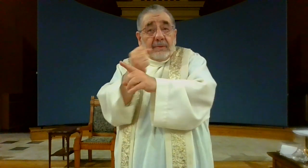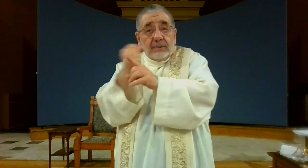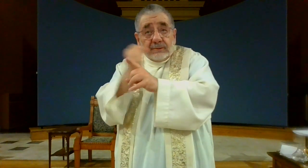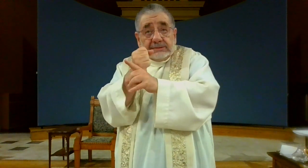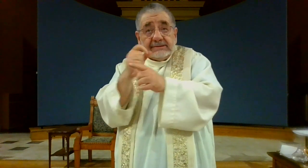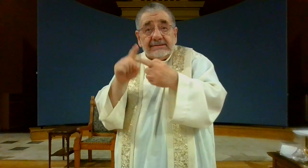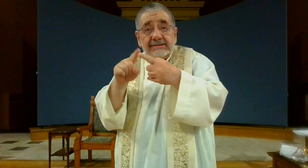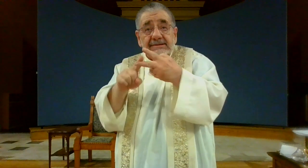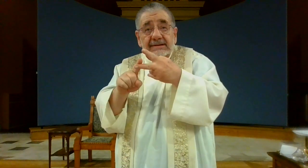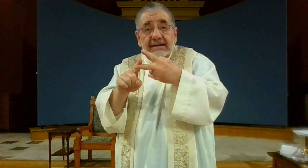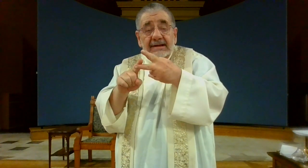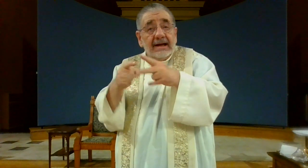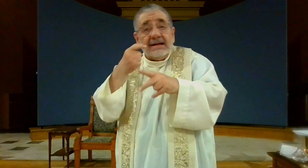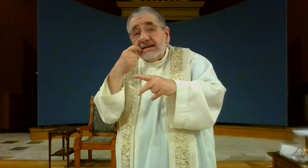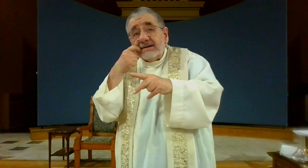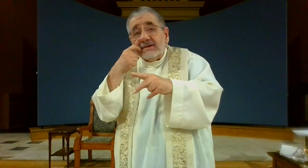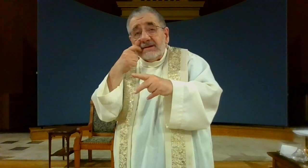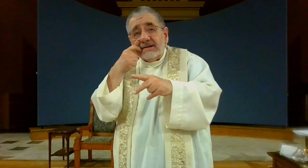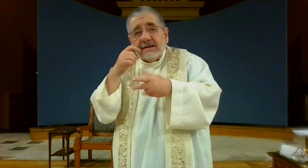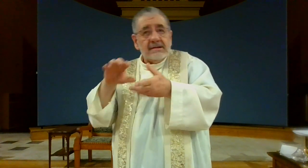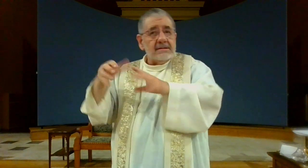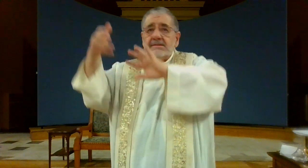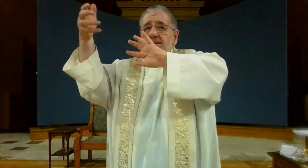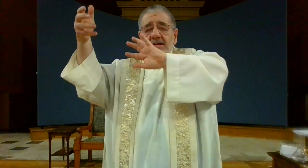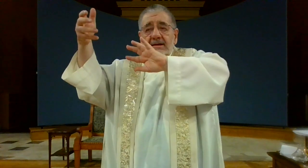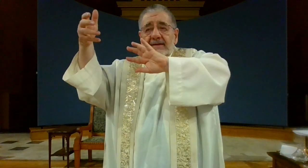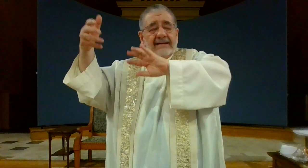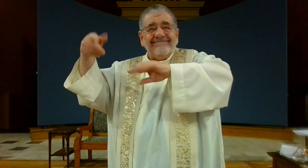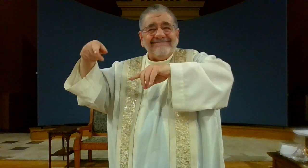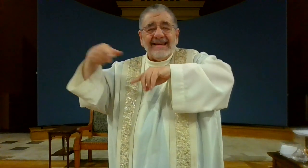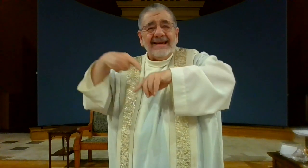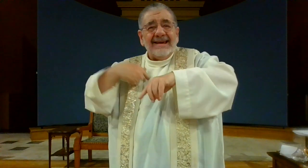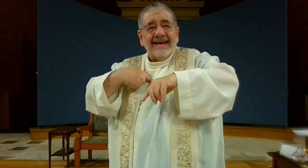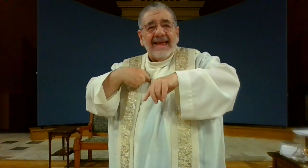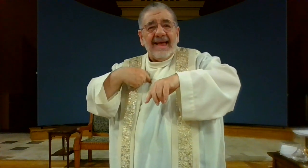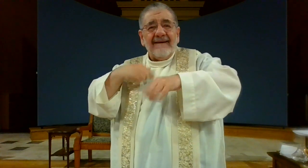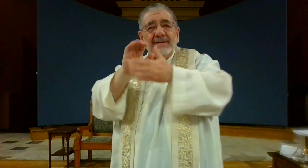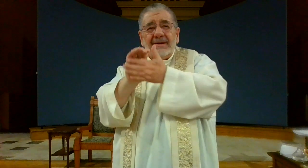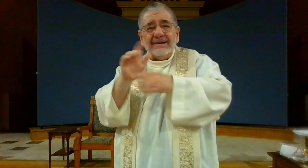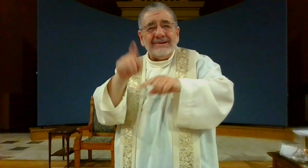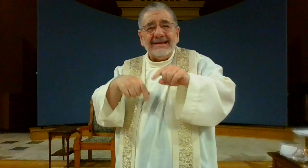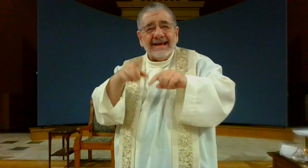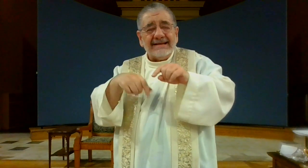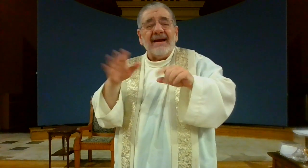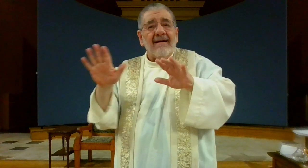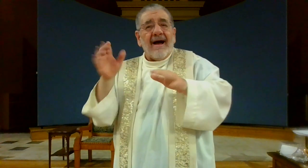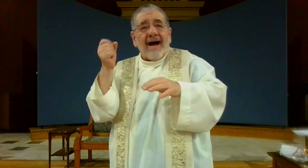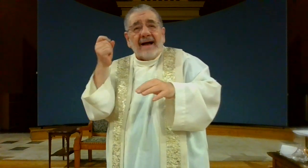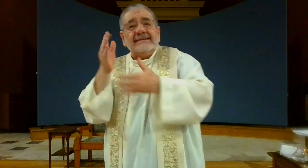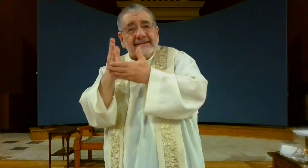whether it be from abuse or addiction and there are times when there is no one to blame